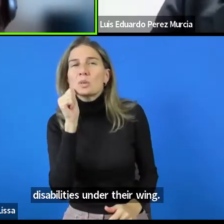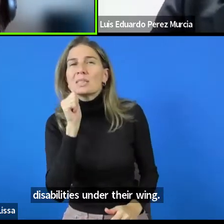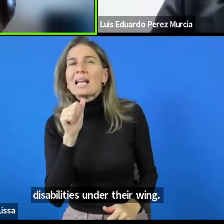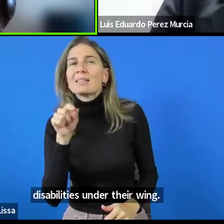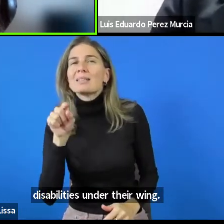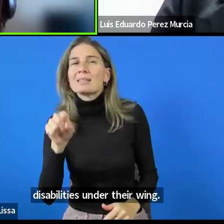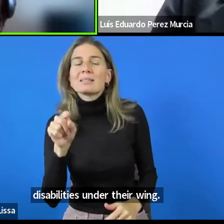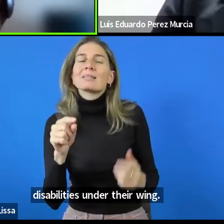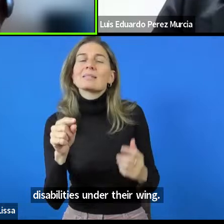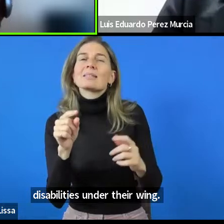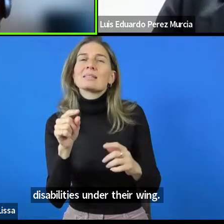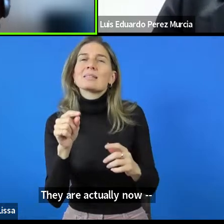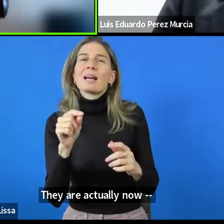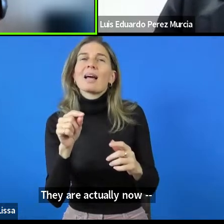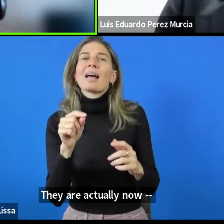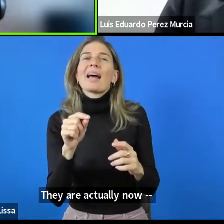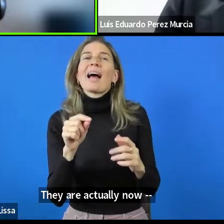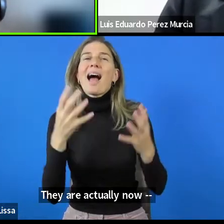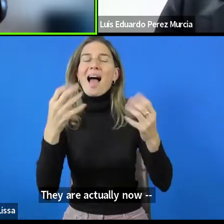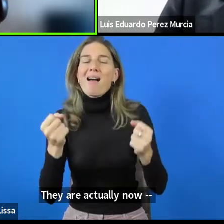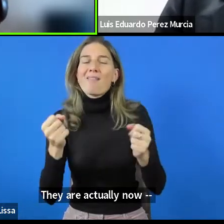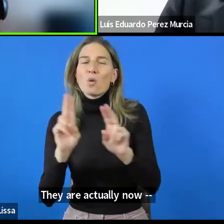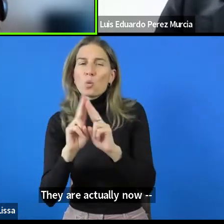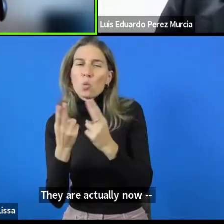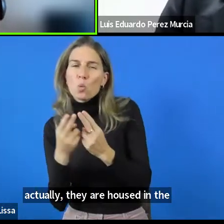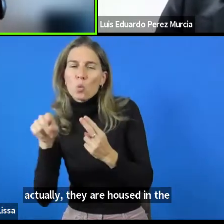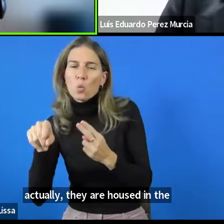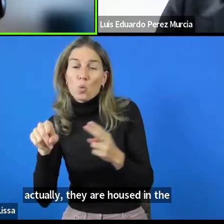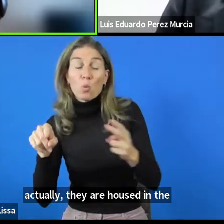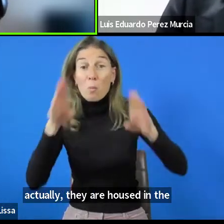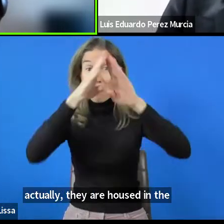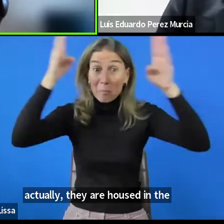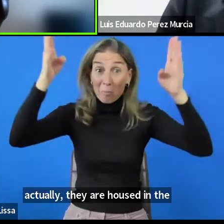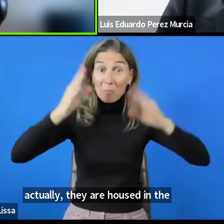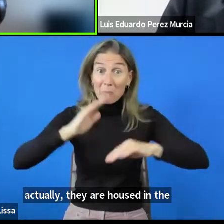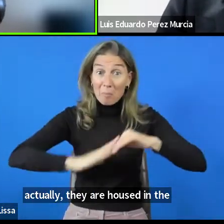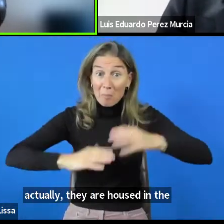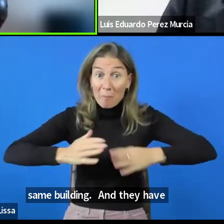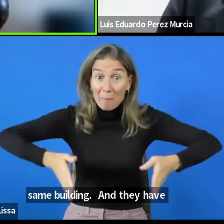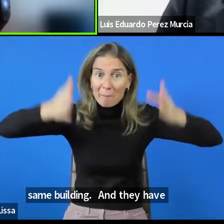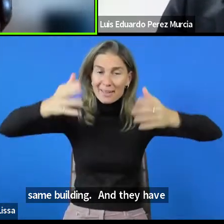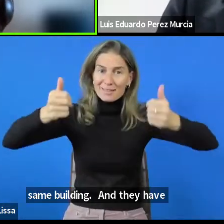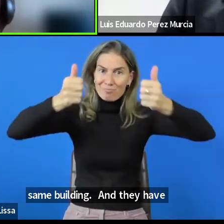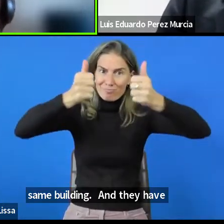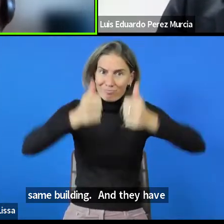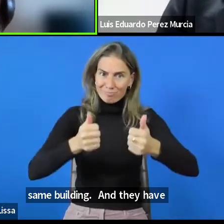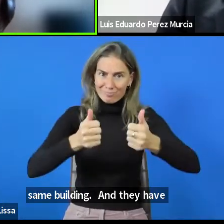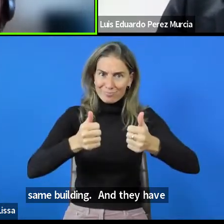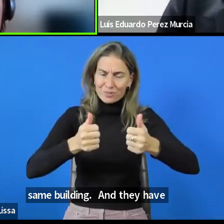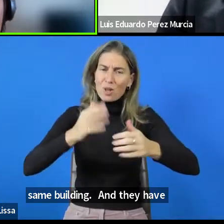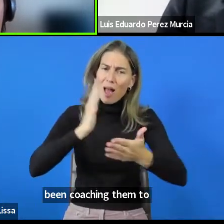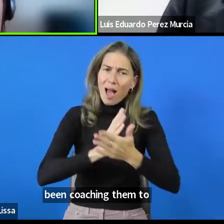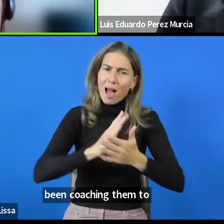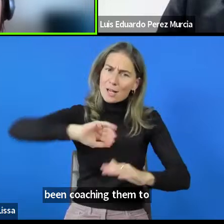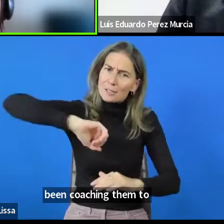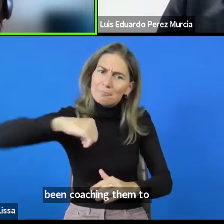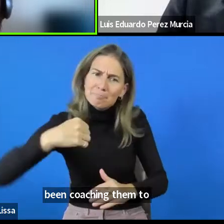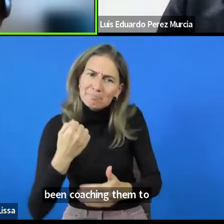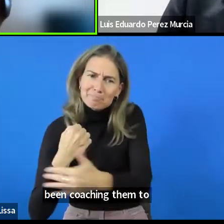are housed in the same building, and they've been coaching them to effectively engage with